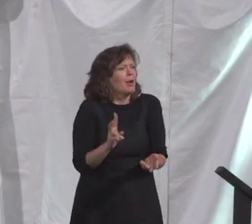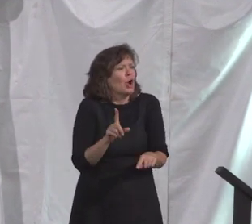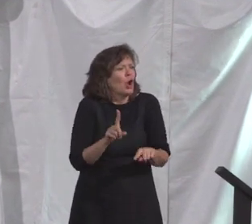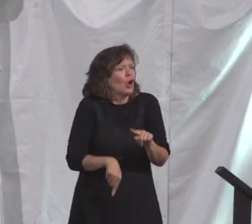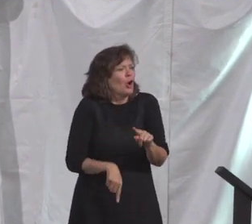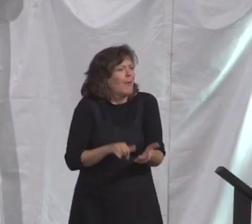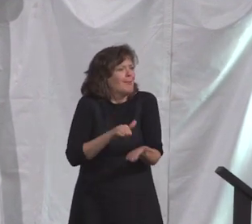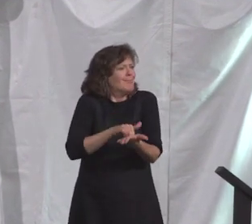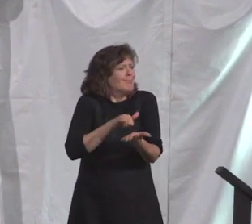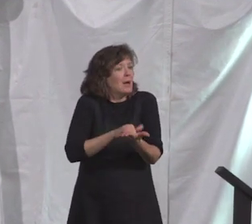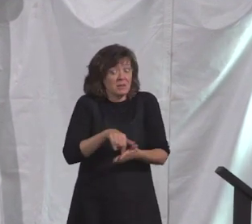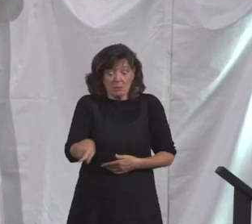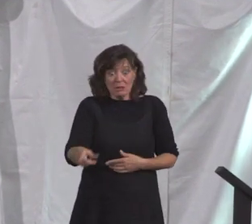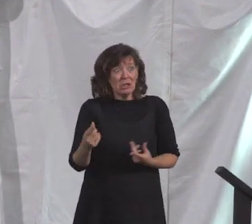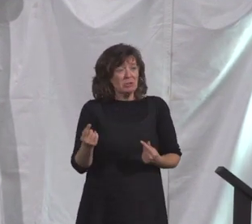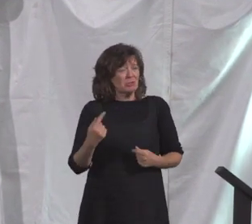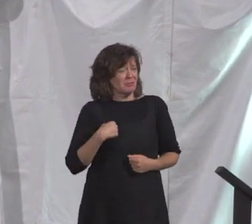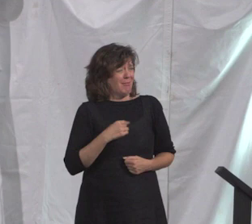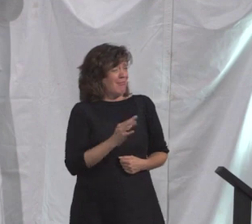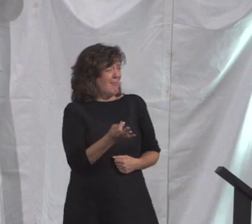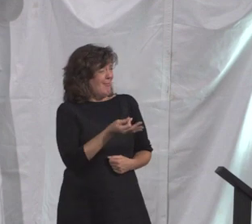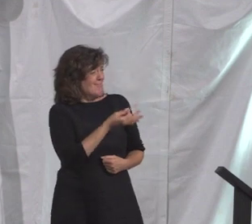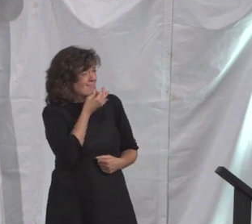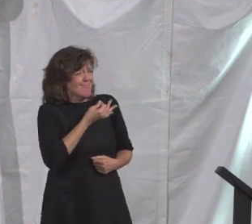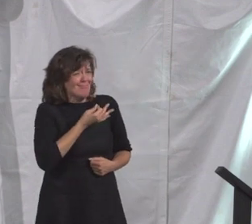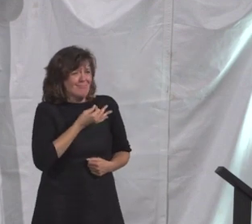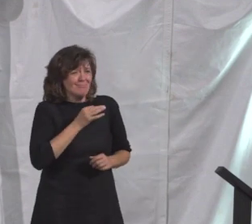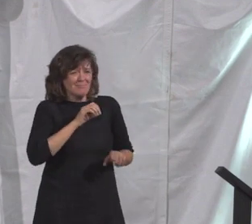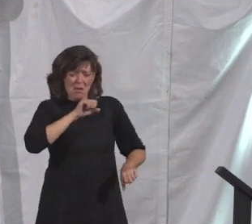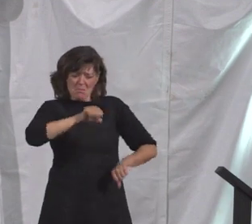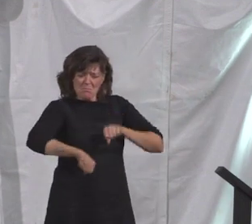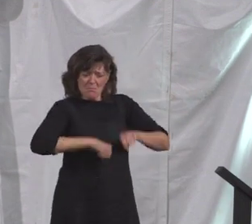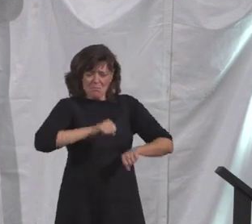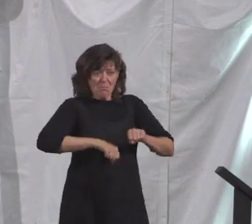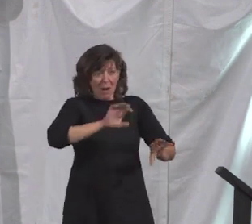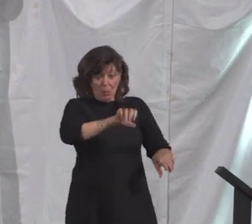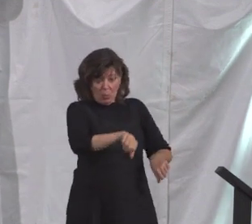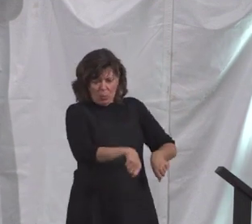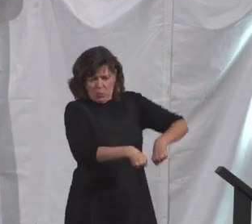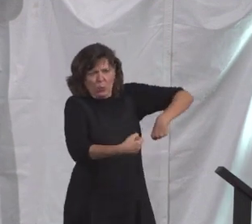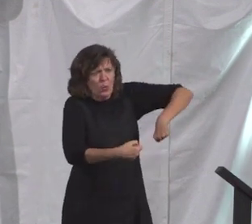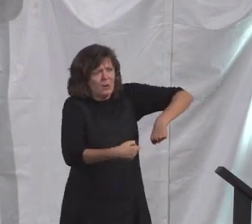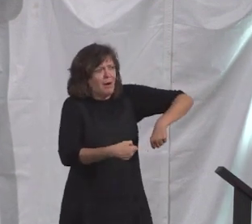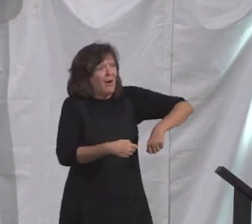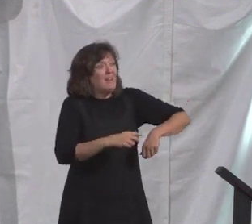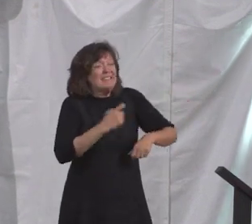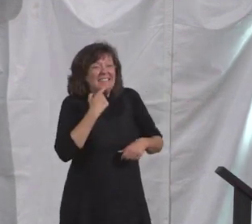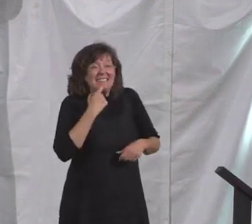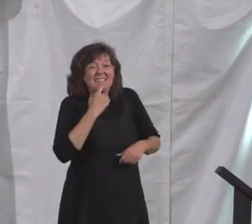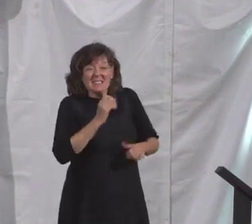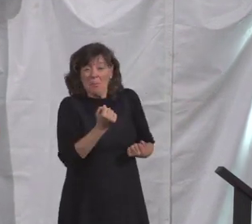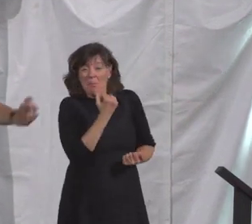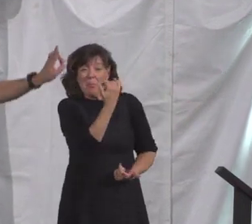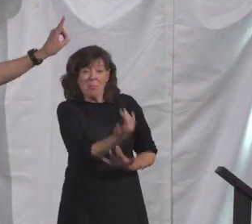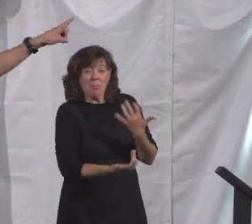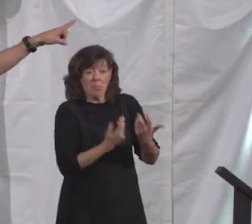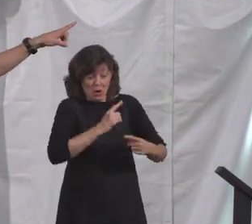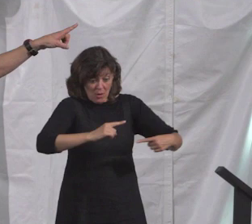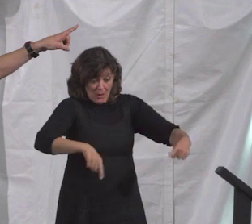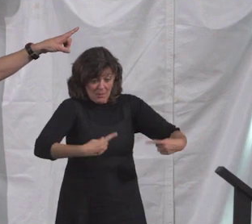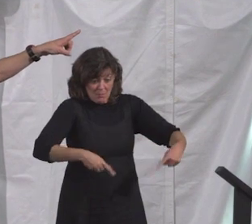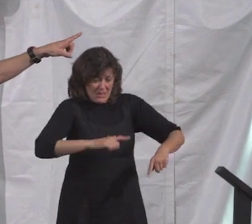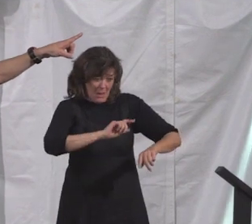Sitting stationary in front of him on a windless summer afternoon, who had just rotated his burning bicycle to knock